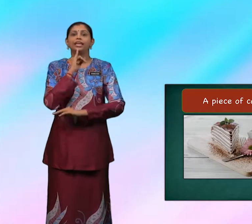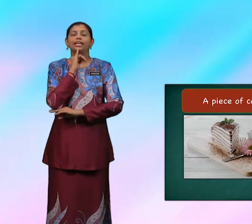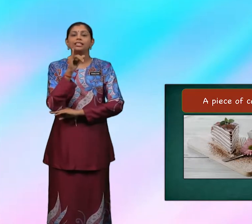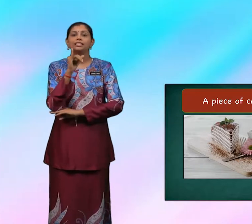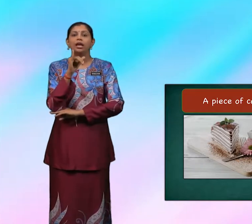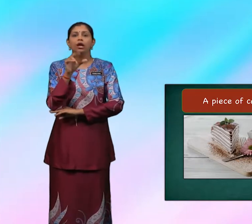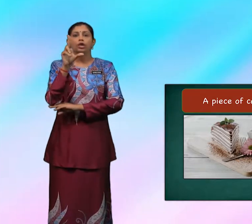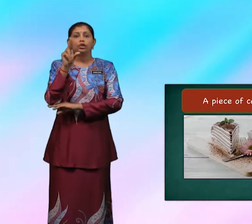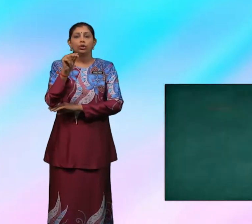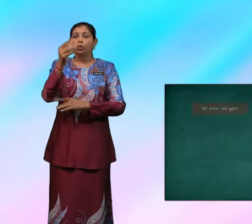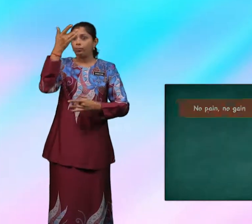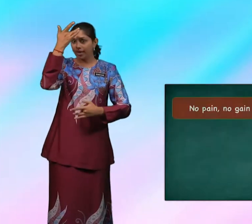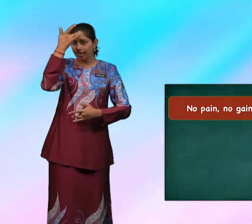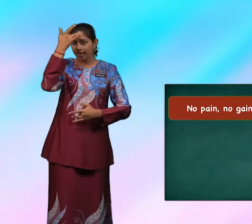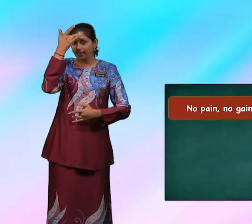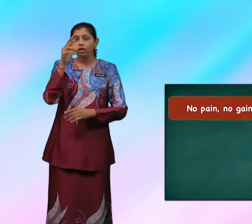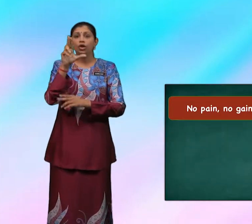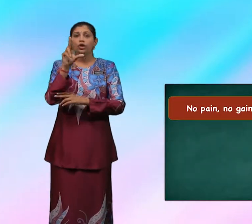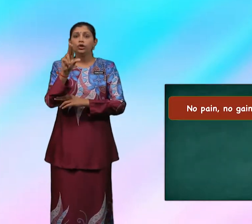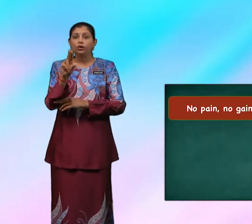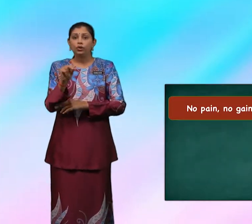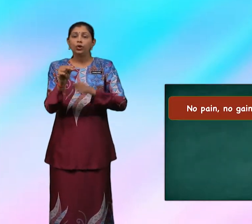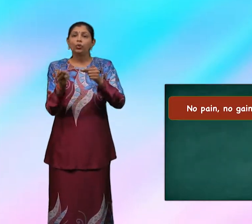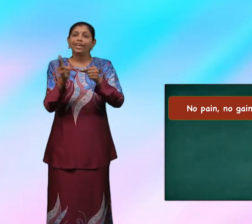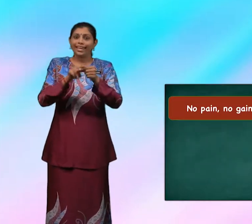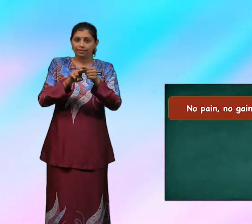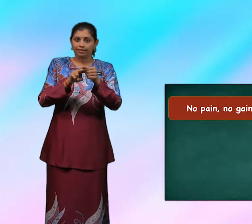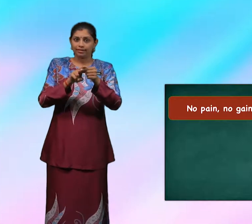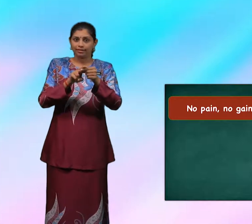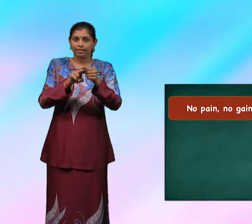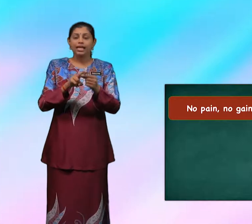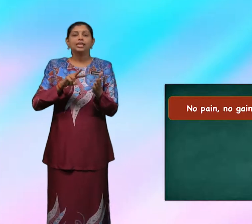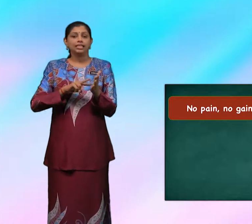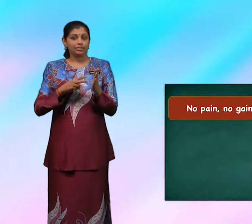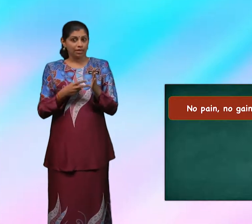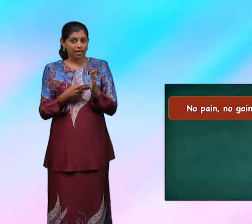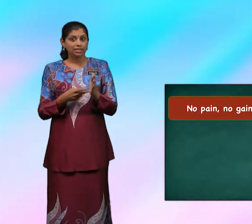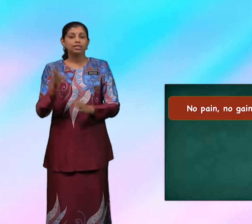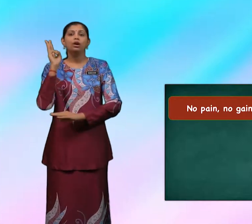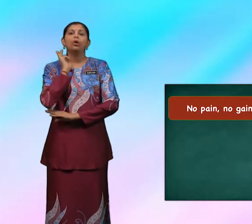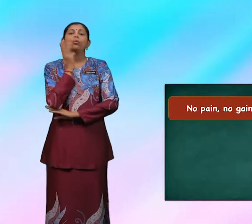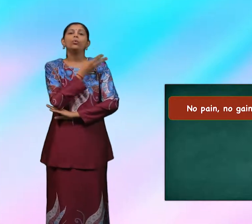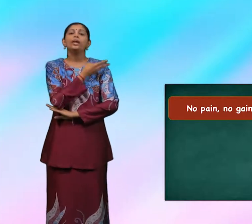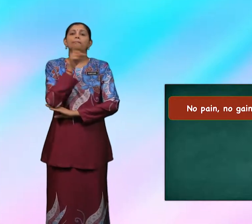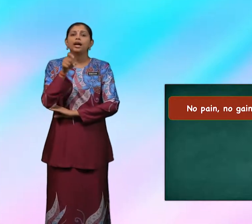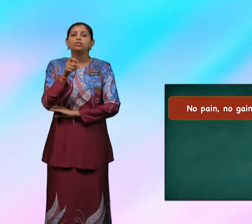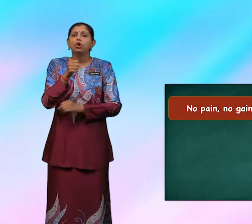is no pain, no gain. This means we must